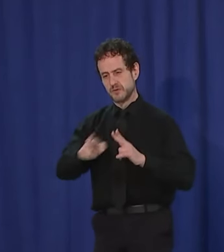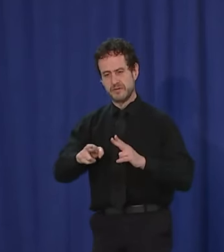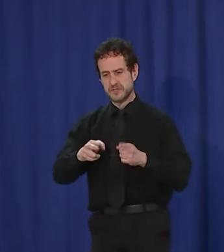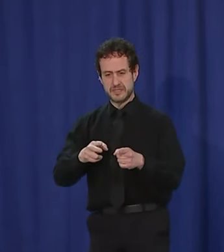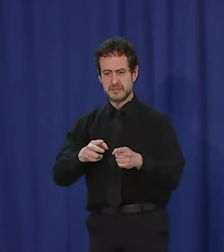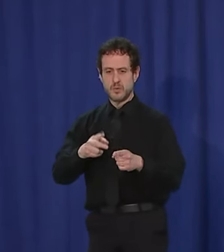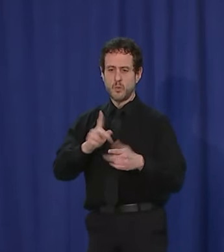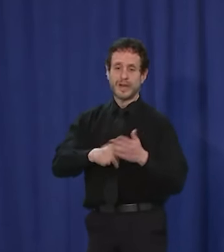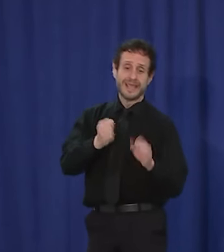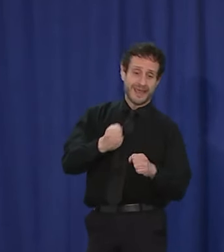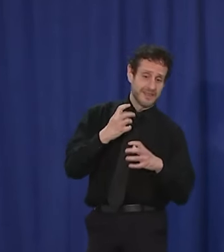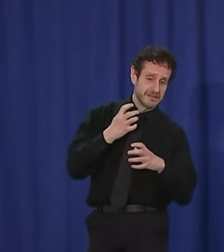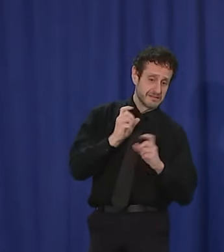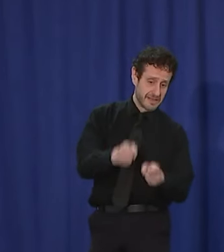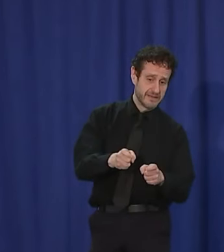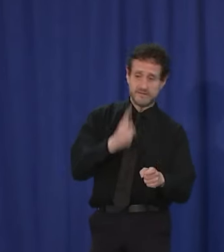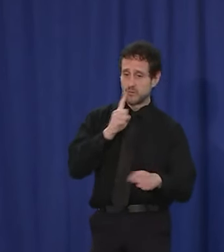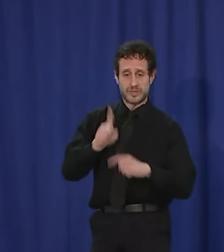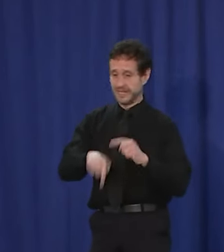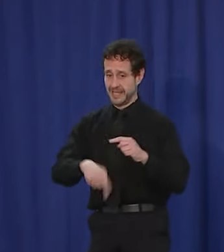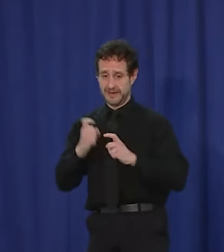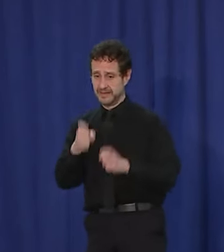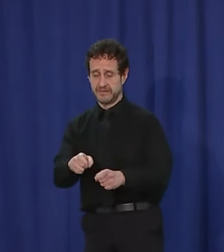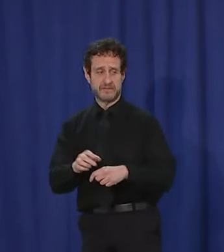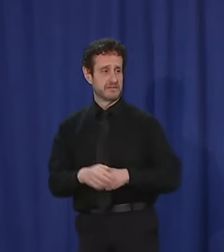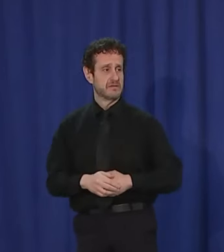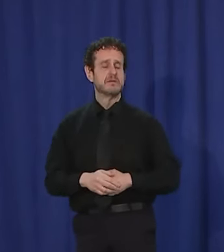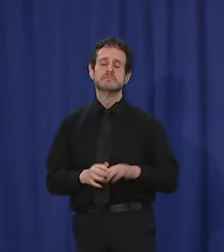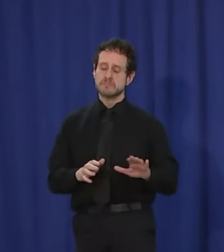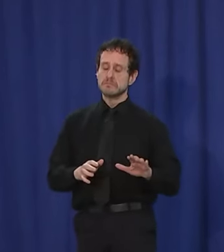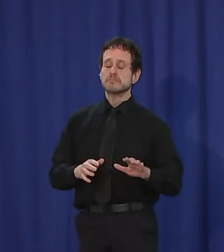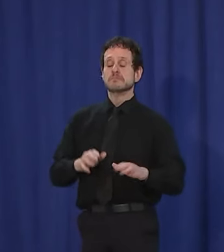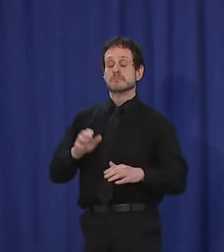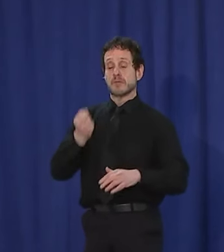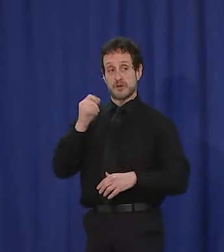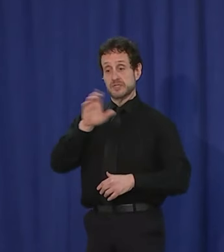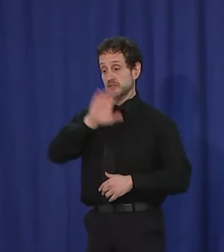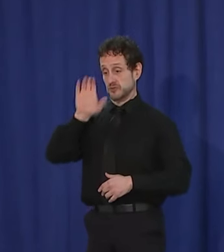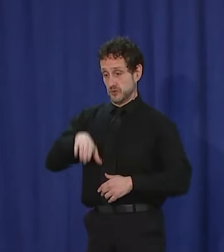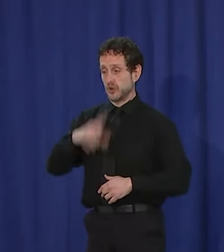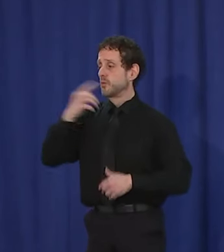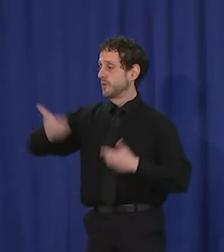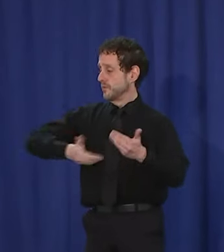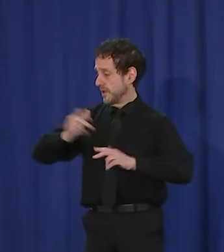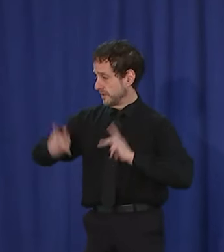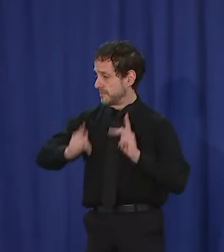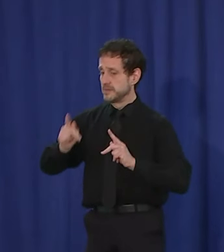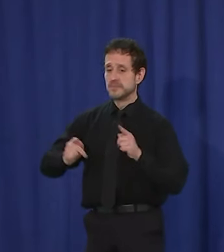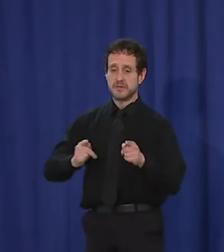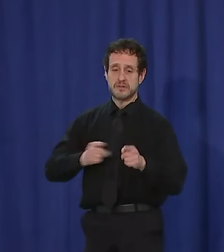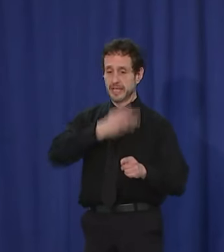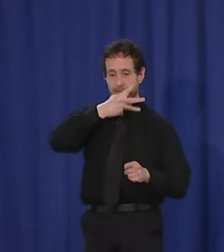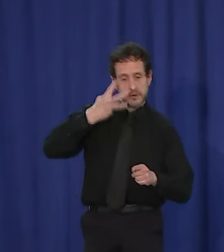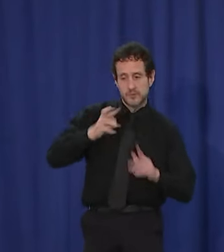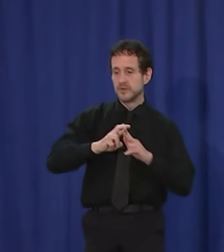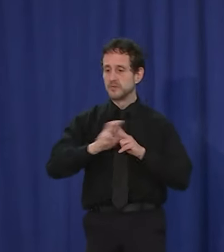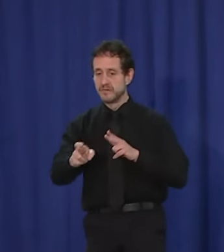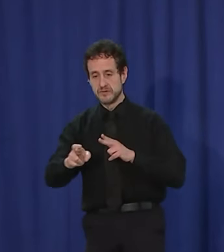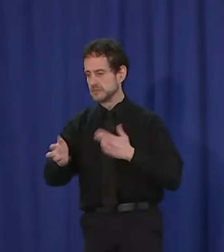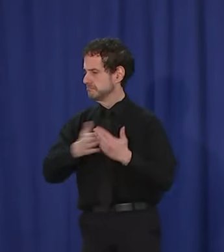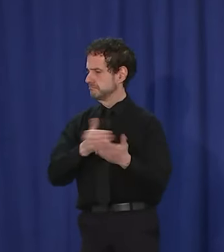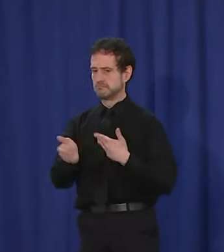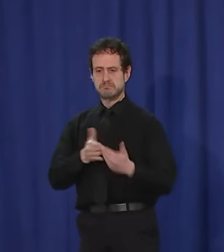because we are a welcoming city, and we've taken great pains to make sure that we're educating our immigrant and refugee communities